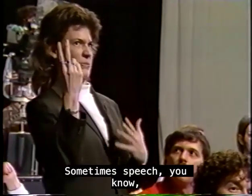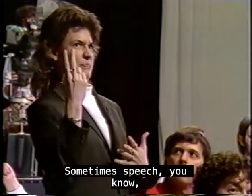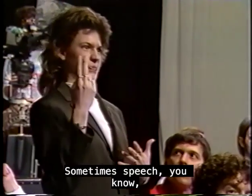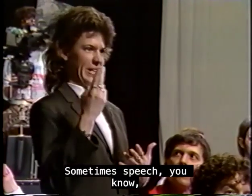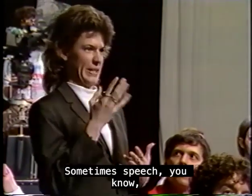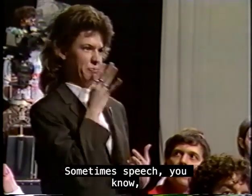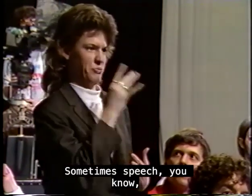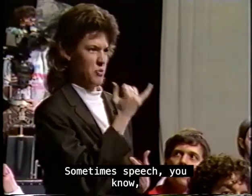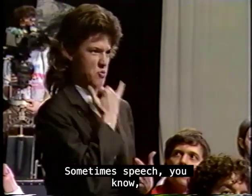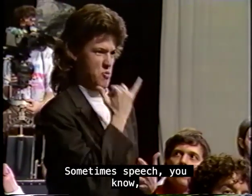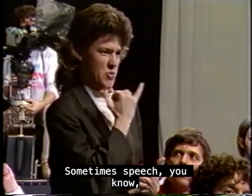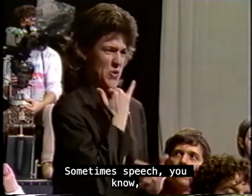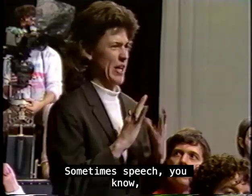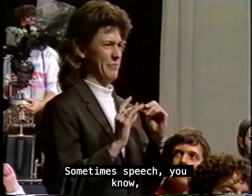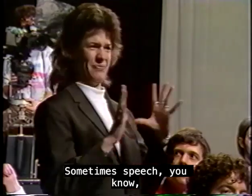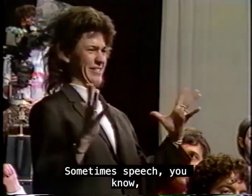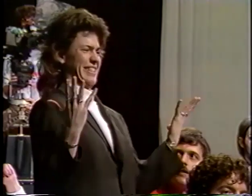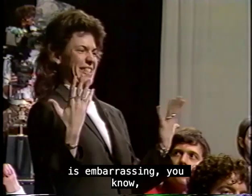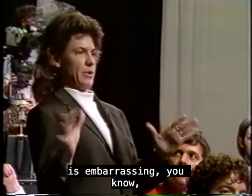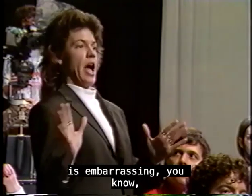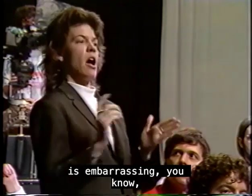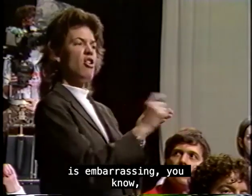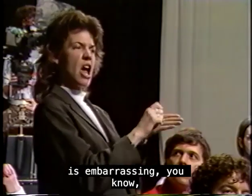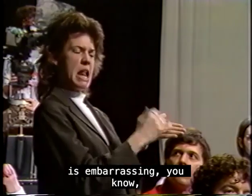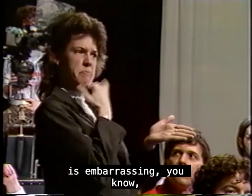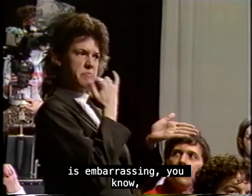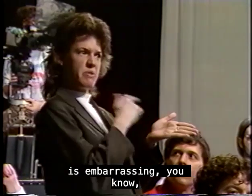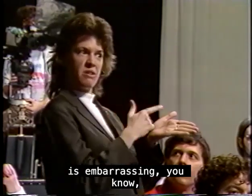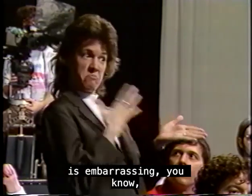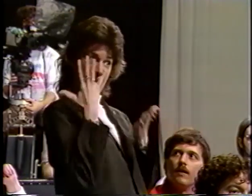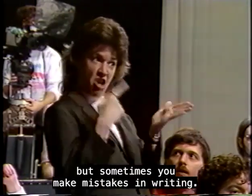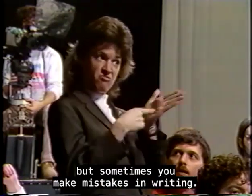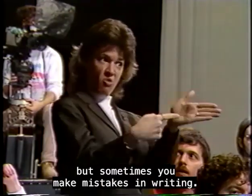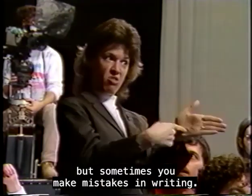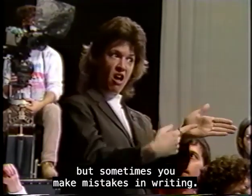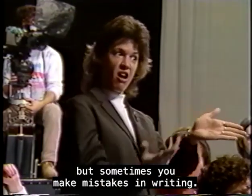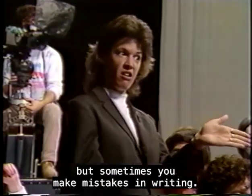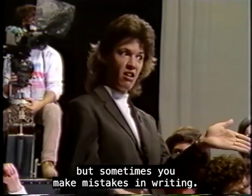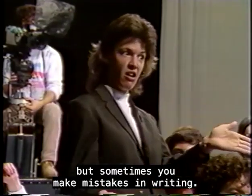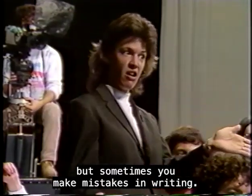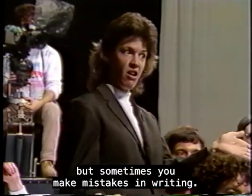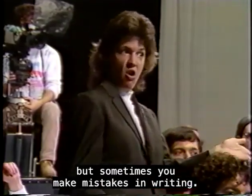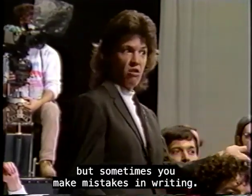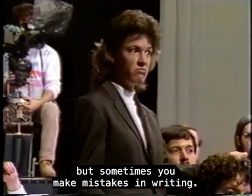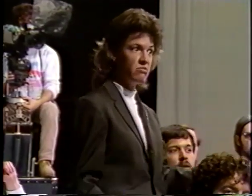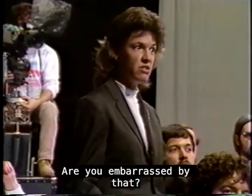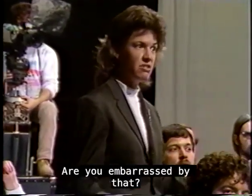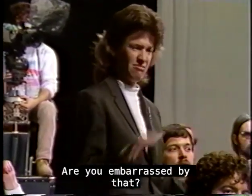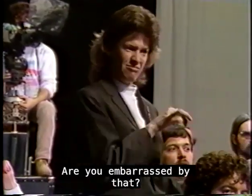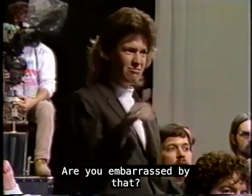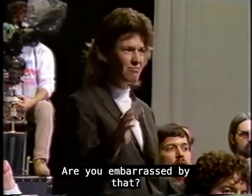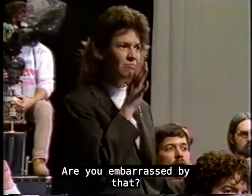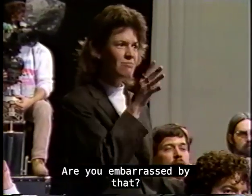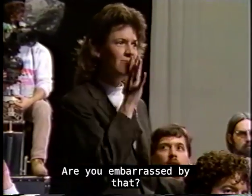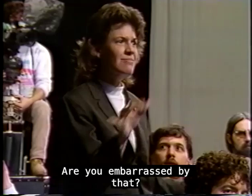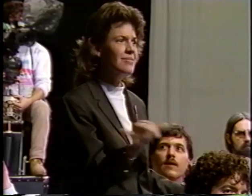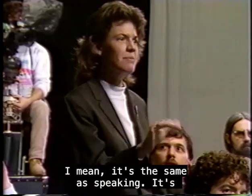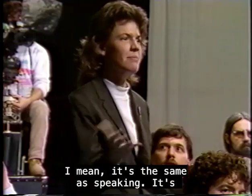Sometimes speech, your use of speech is embarrassing, but sometimes you make mistakes in writing. Are you embarrassed by that? It's the